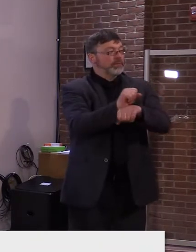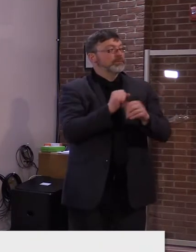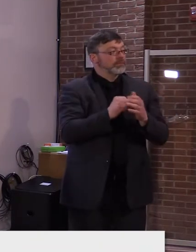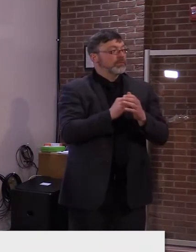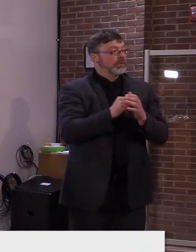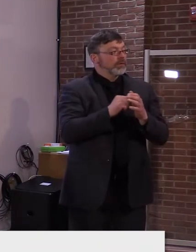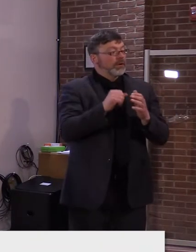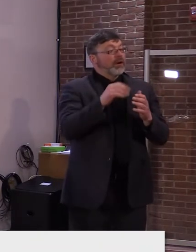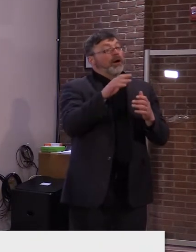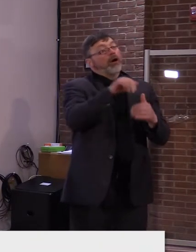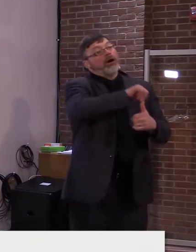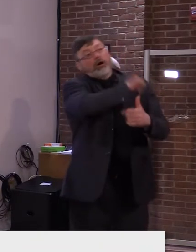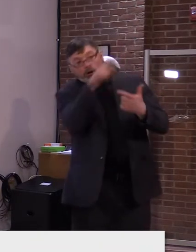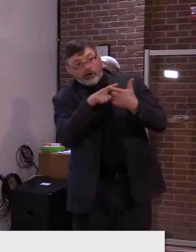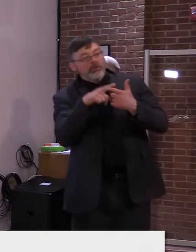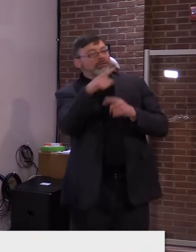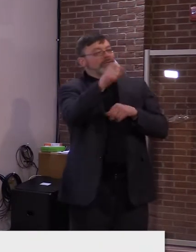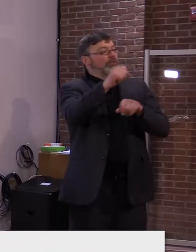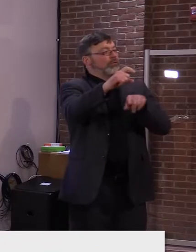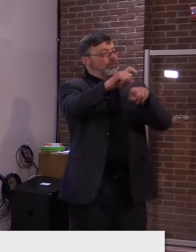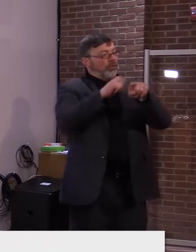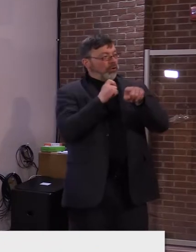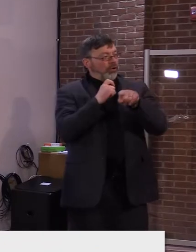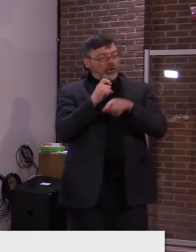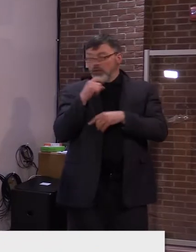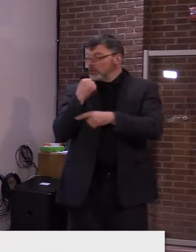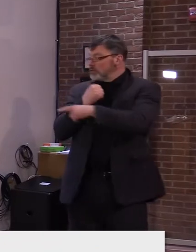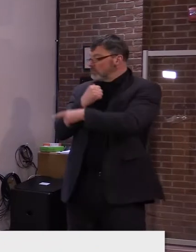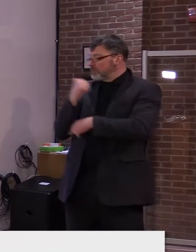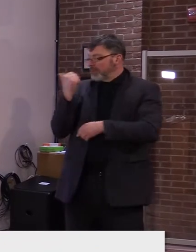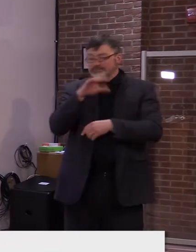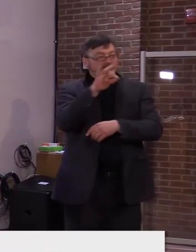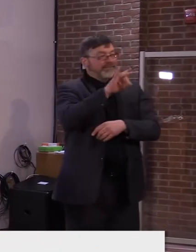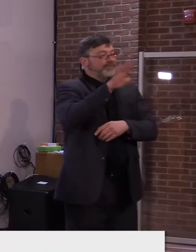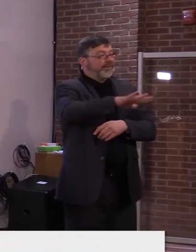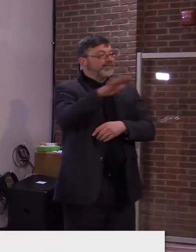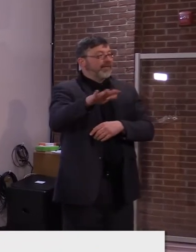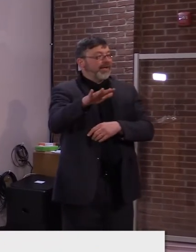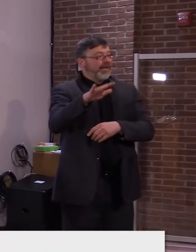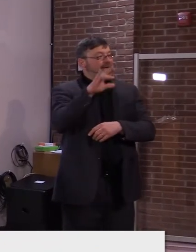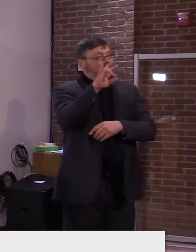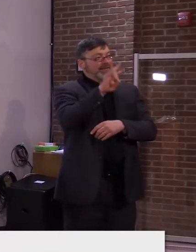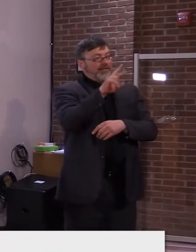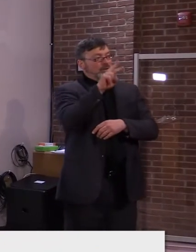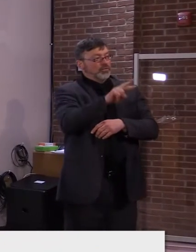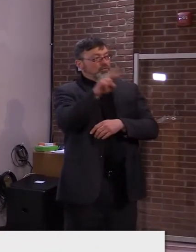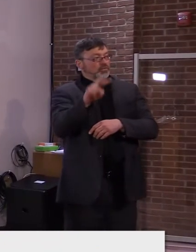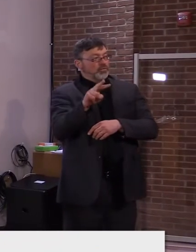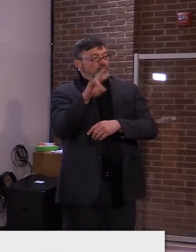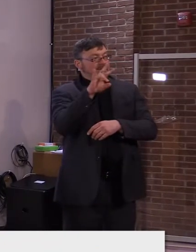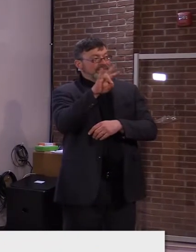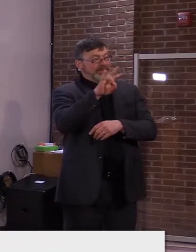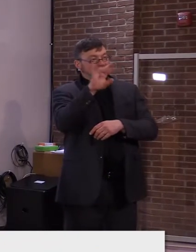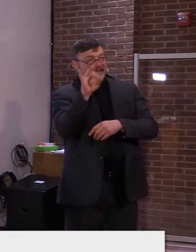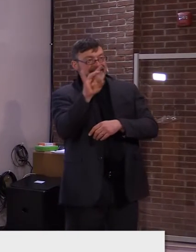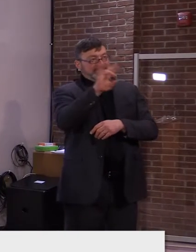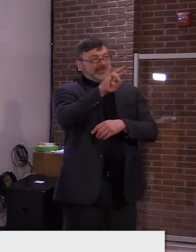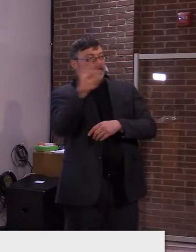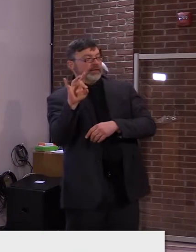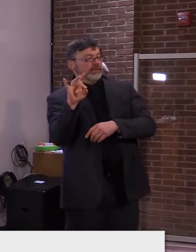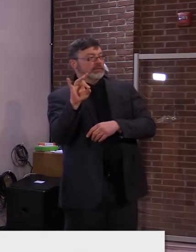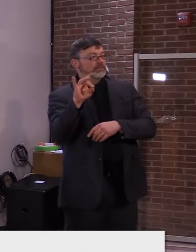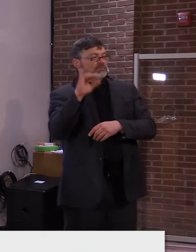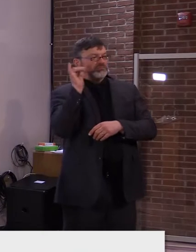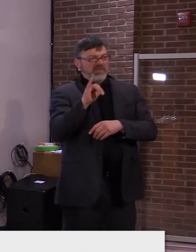855-722-7878 if you're unable to sign up online. Please remember, and we wish to emphasize